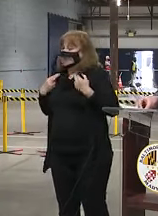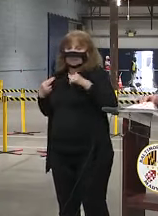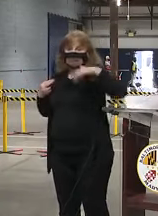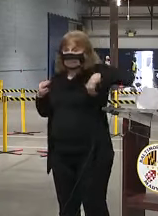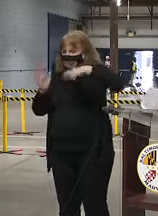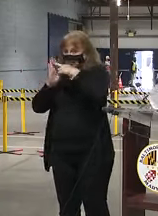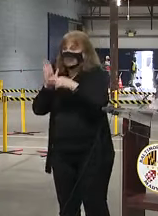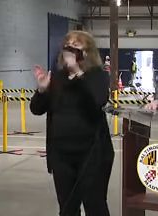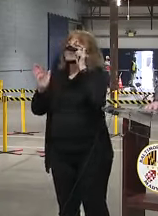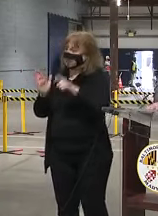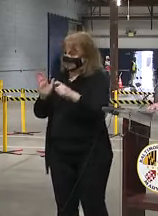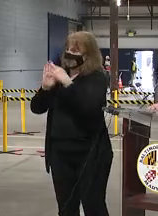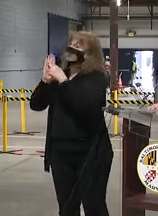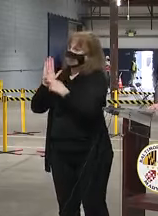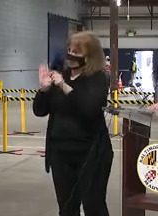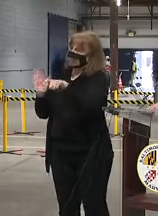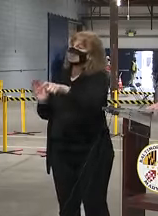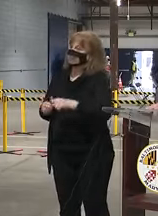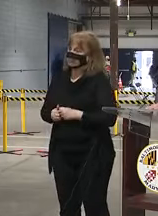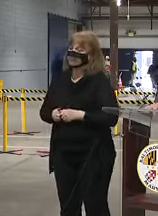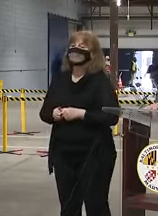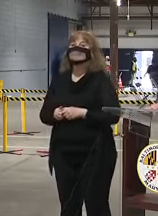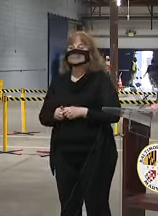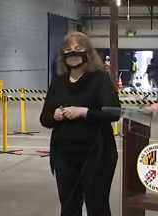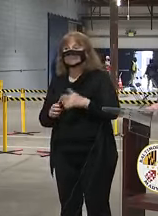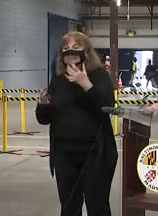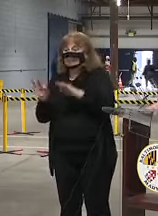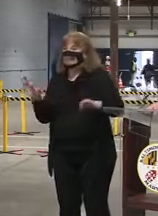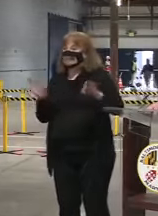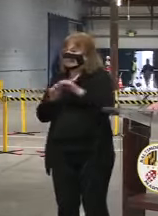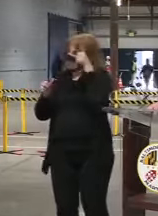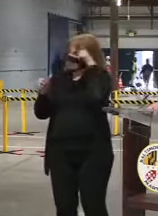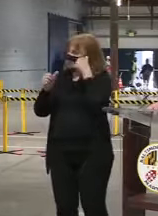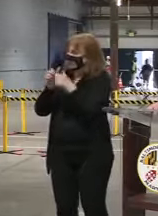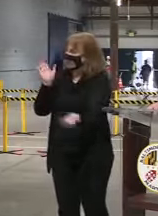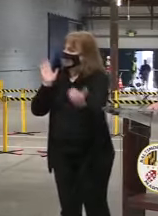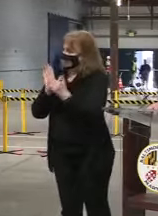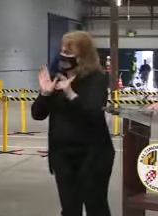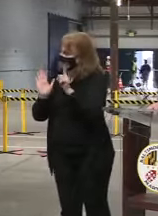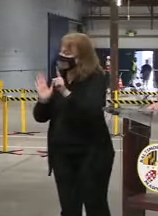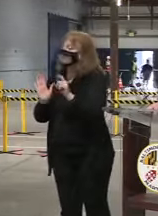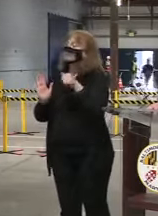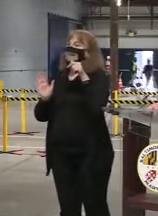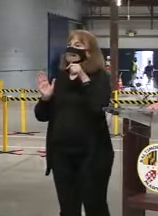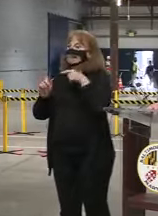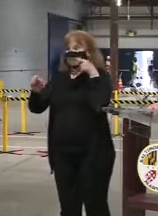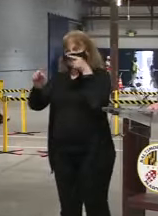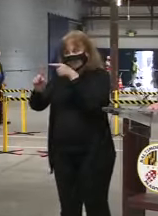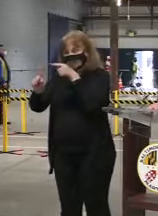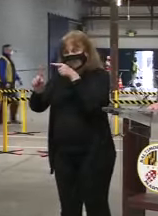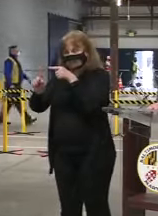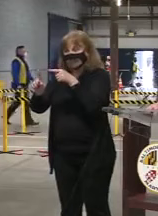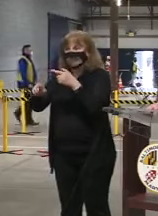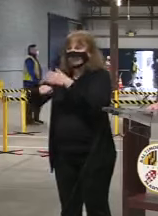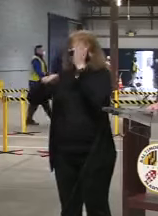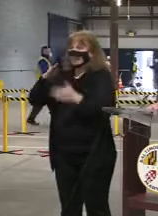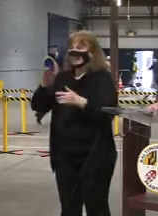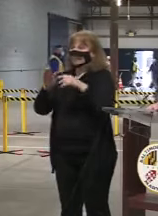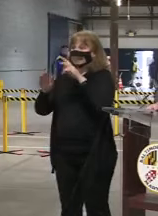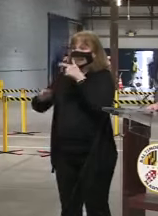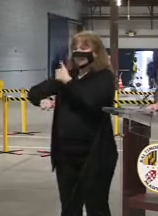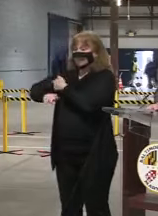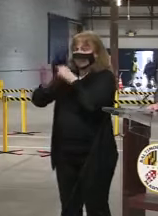registered should do so. However, it's important to reiterate this point. Completing our vaccination